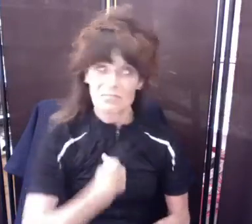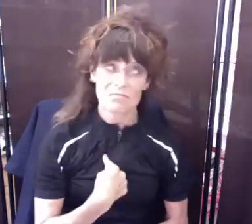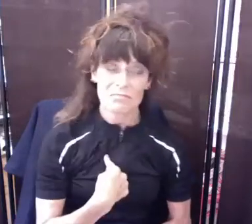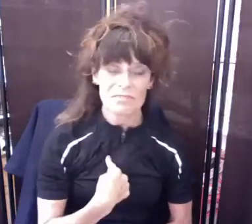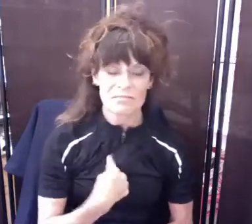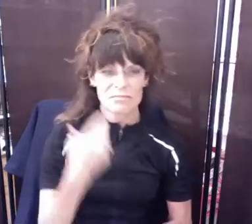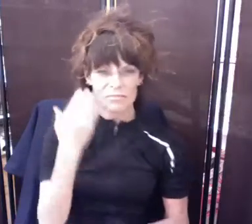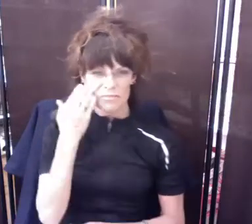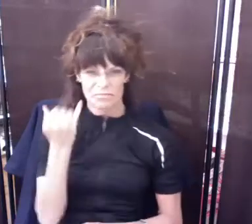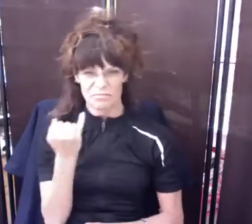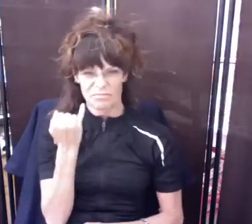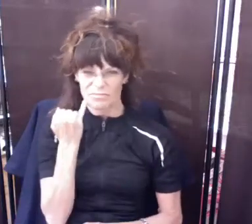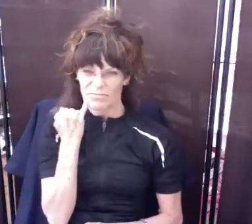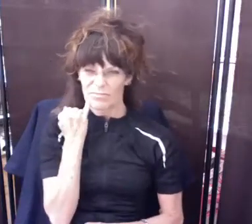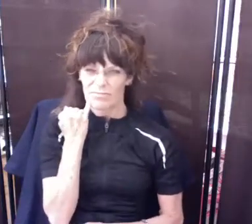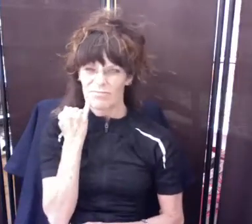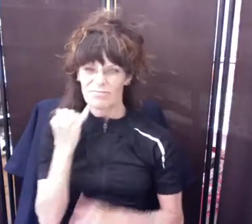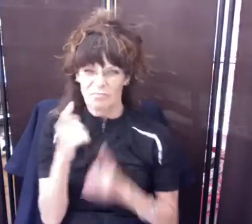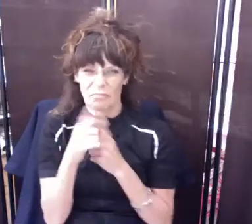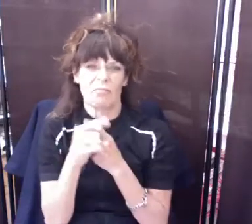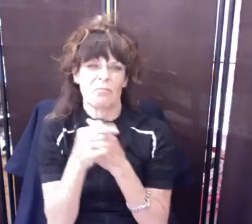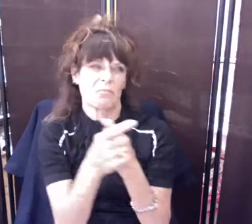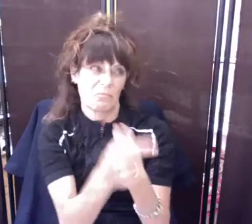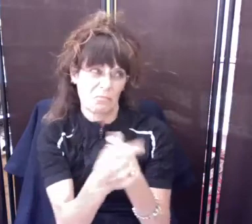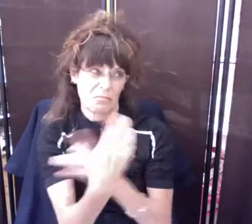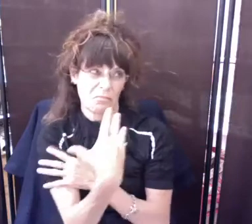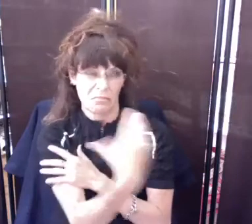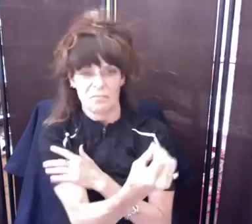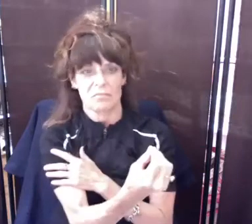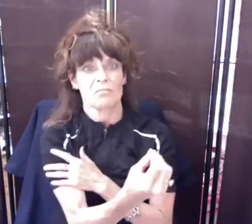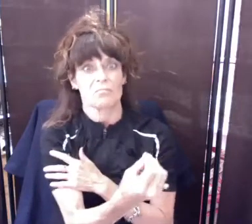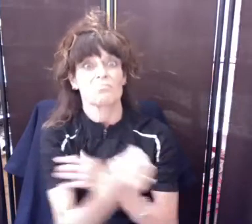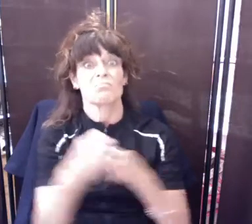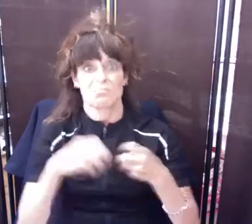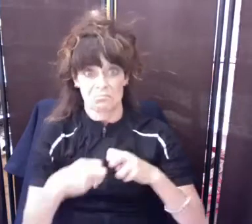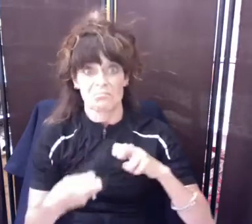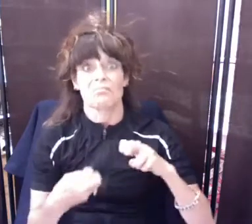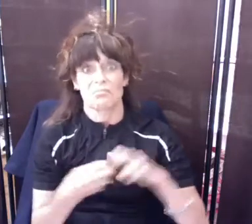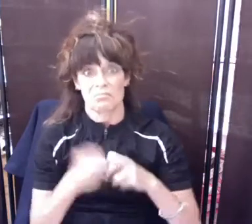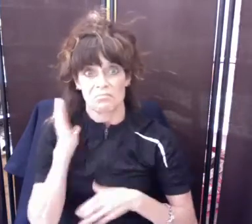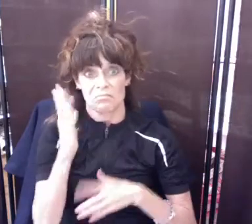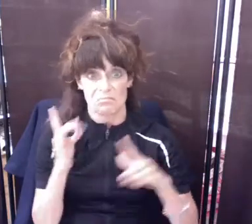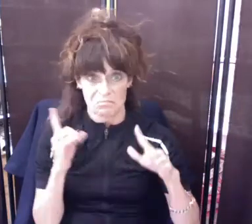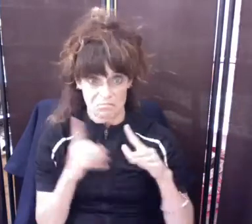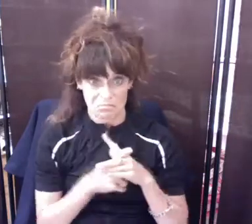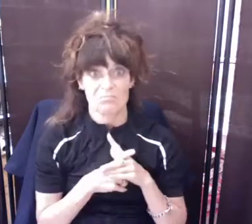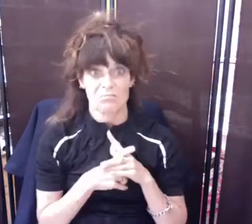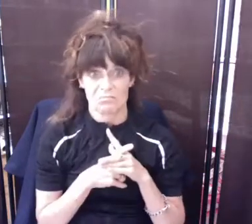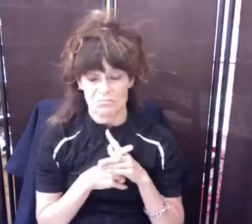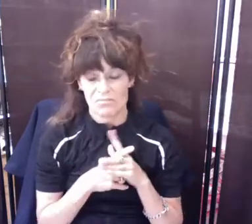pull something like that, it would be a to-do at the house. So I did what I did for many, many